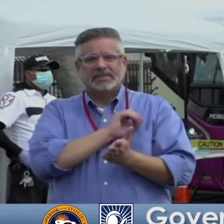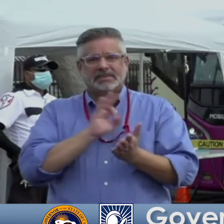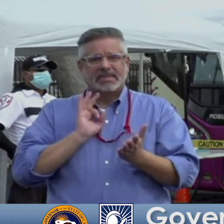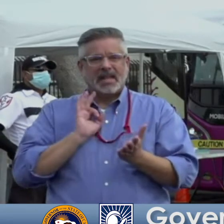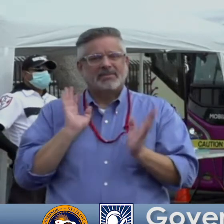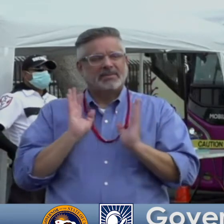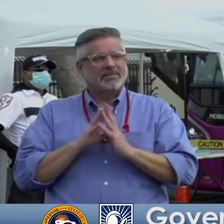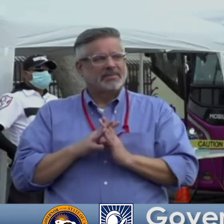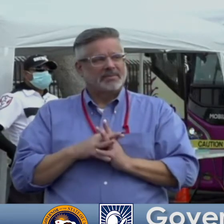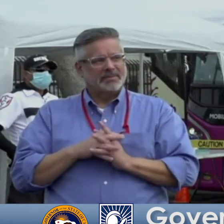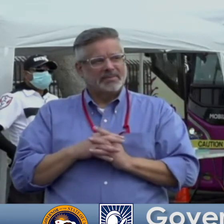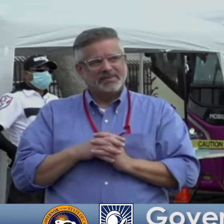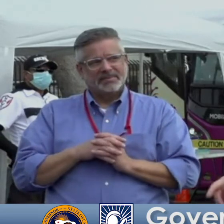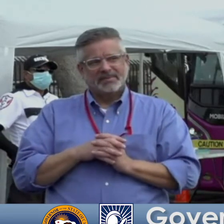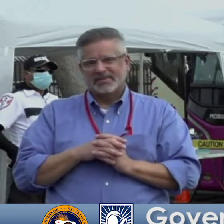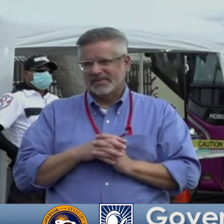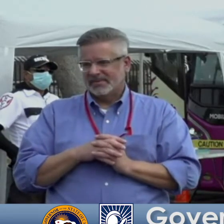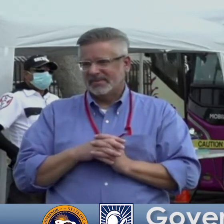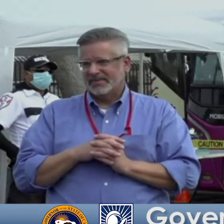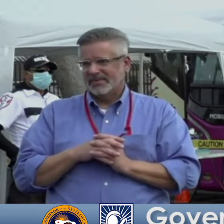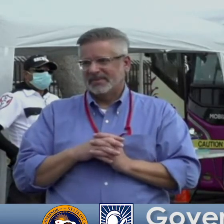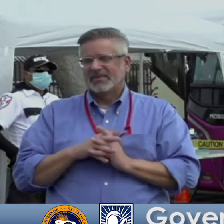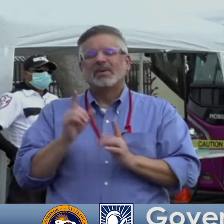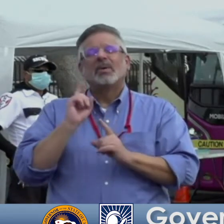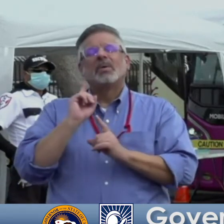to ask.